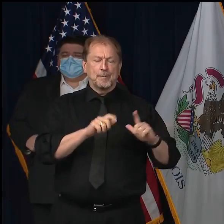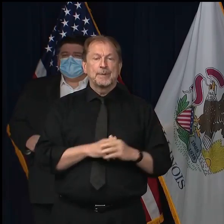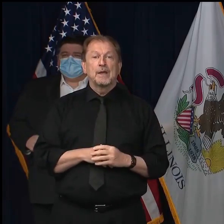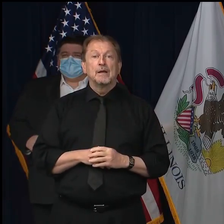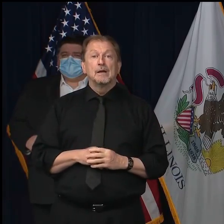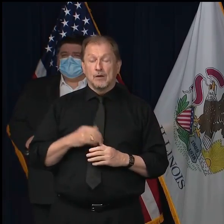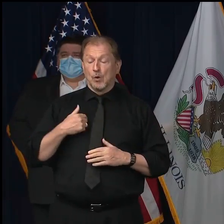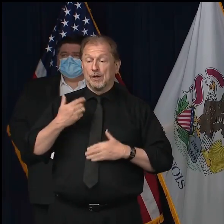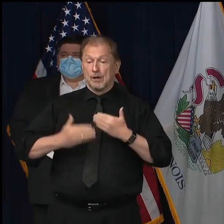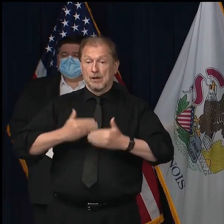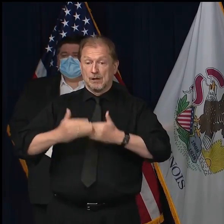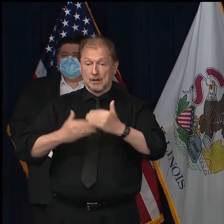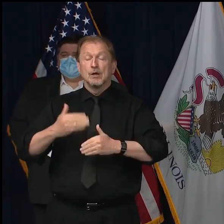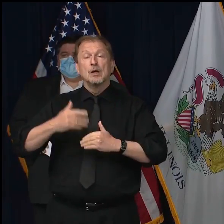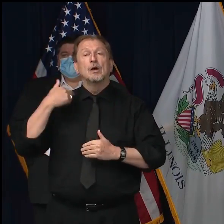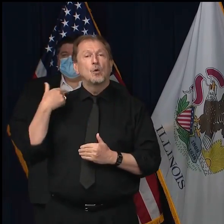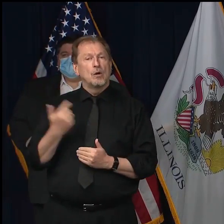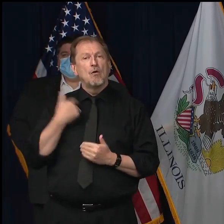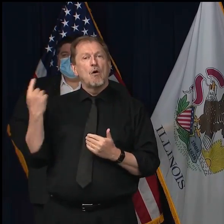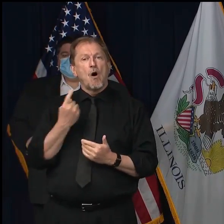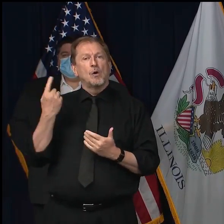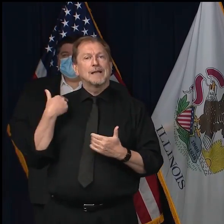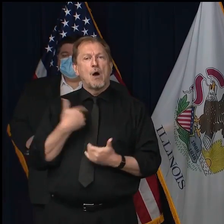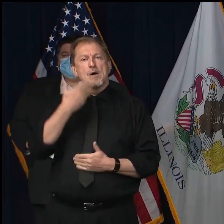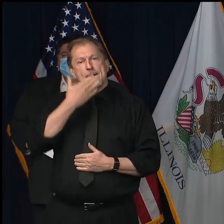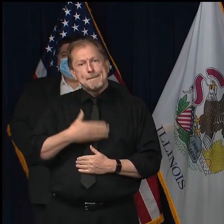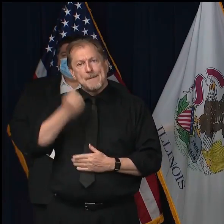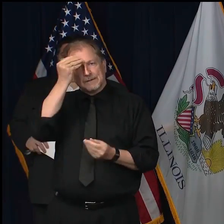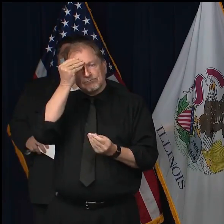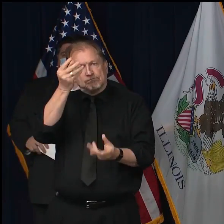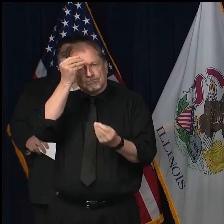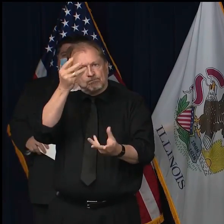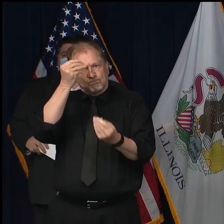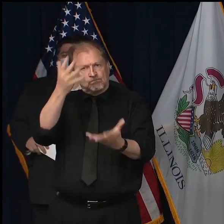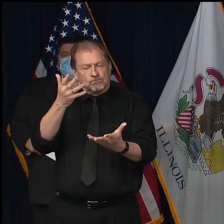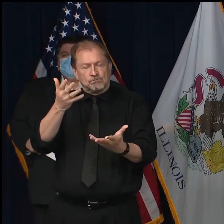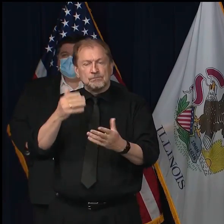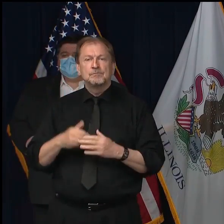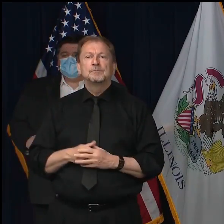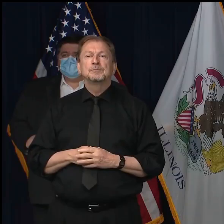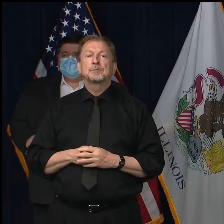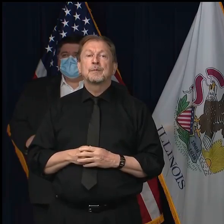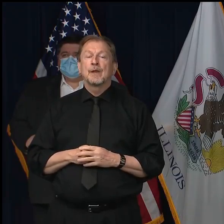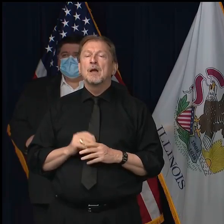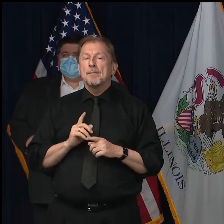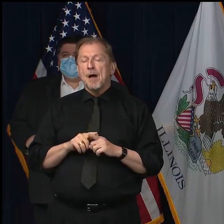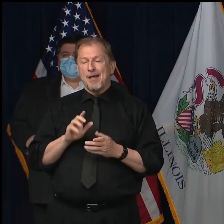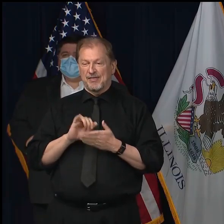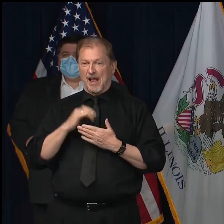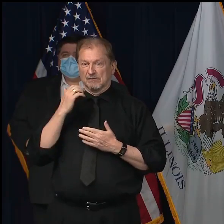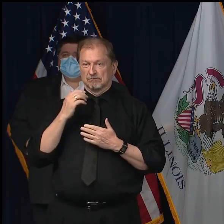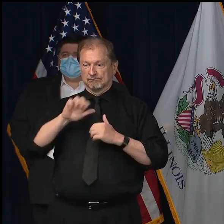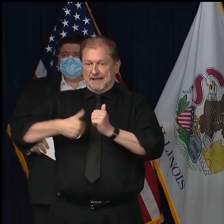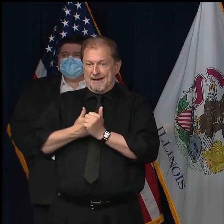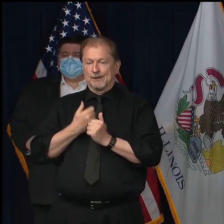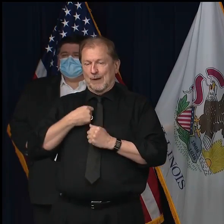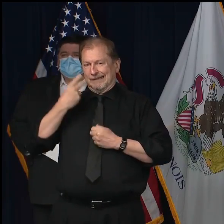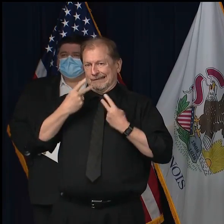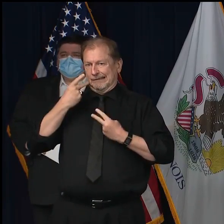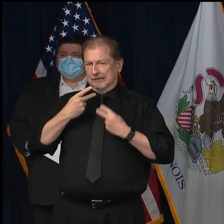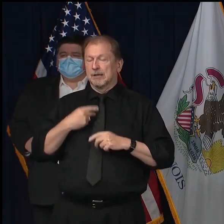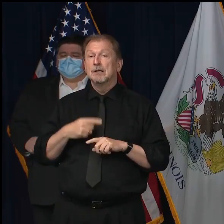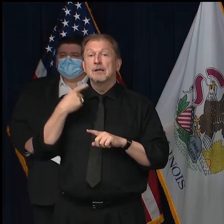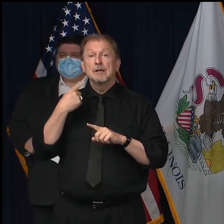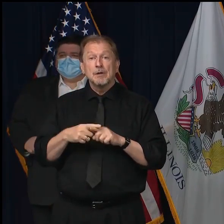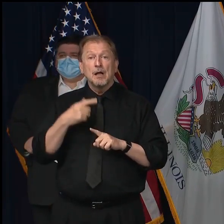that will be meaningful, but we share with you those caveats. To that end, we're also, of course, giving you the hospital